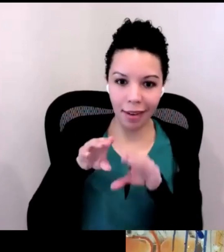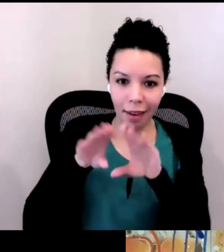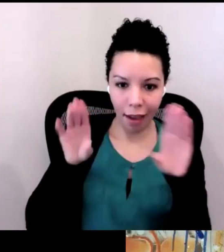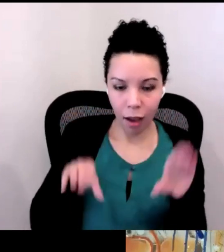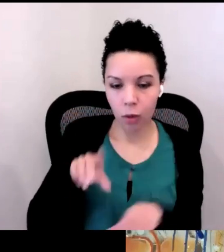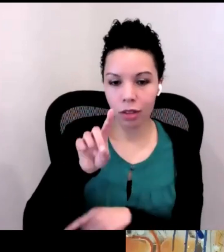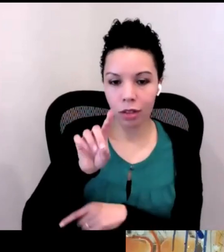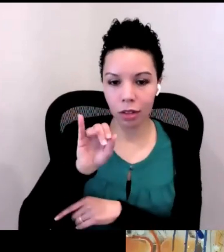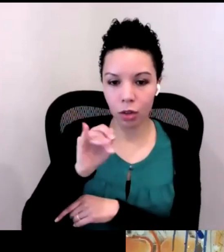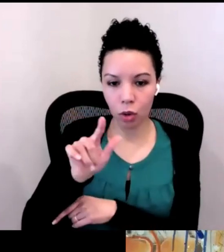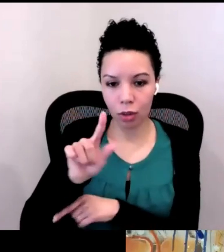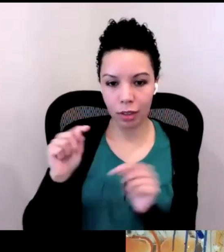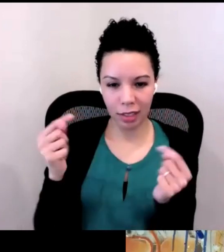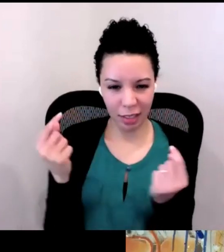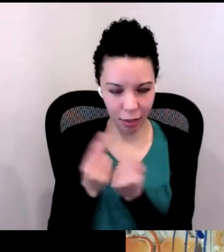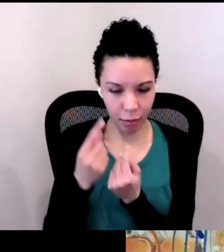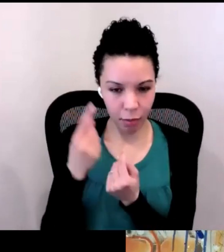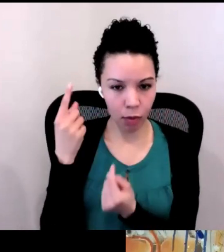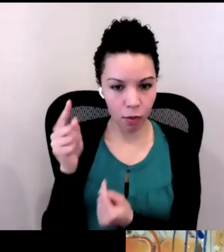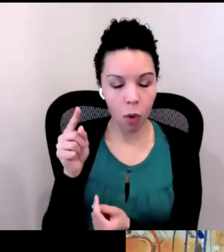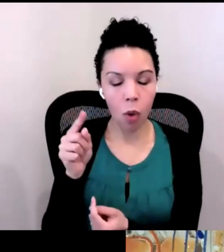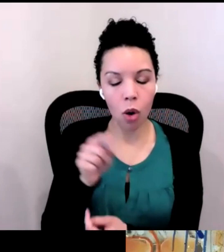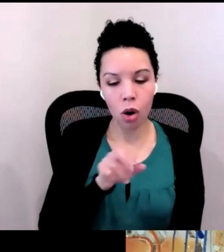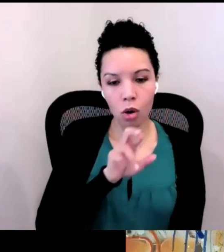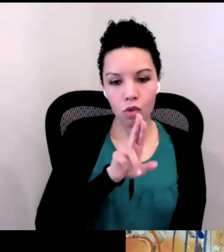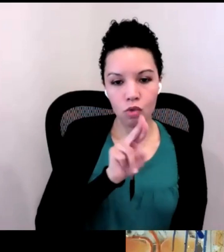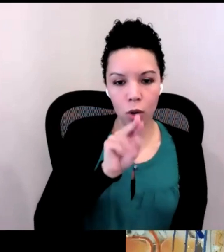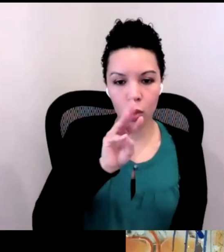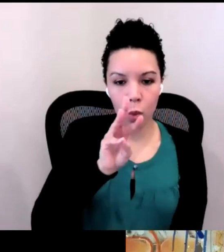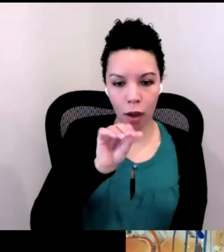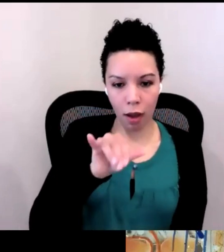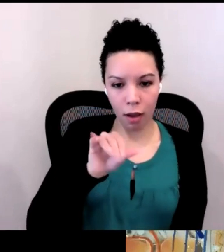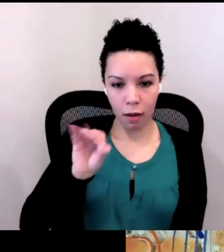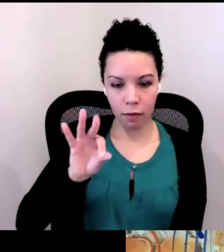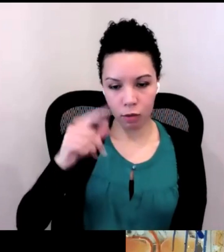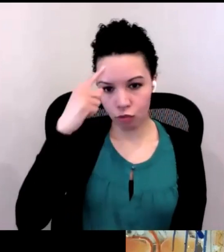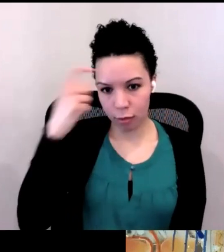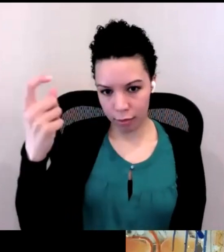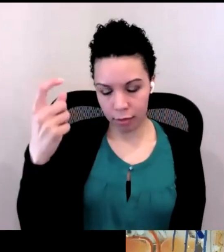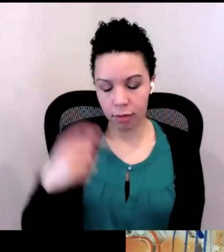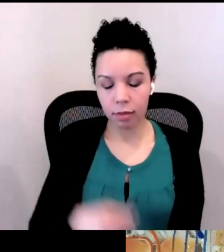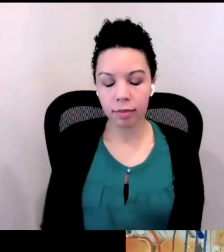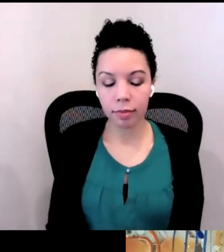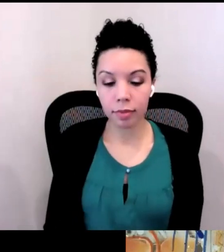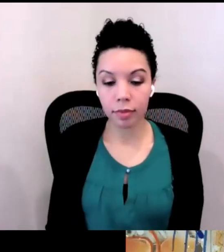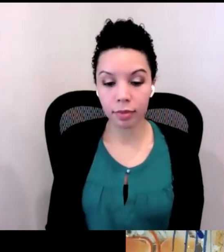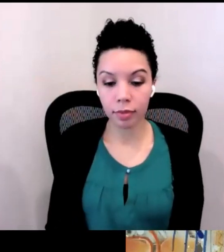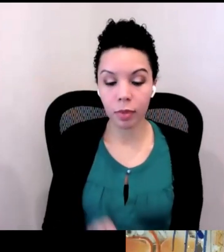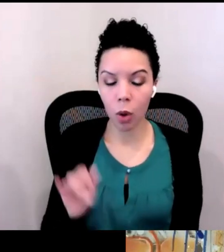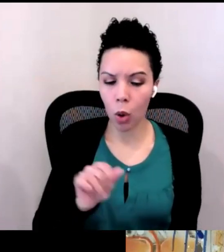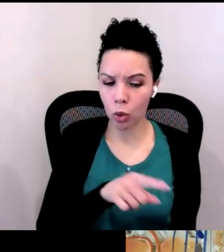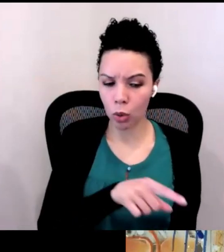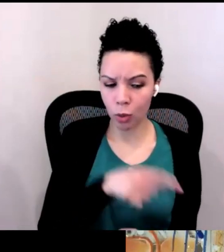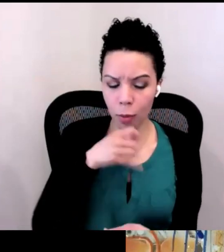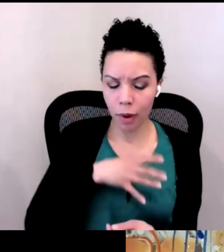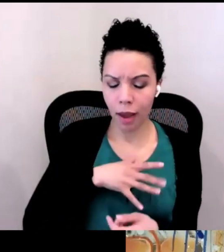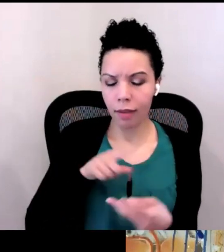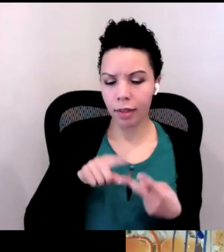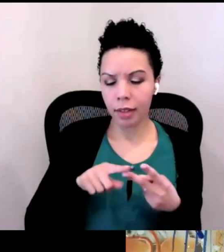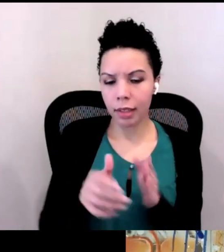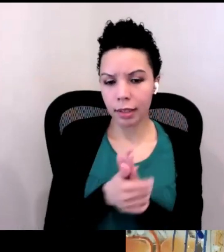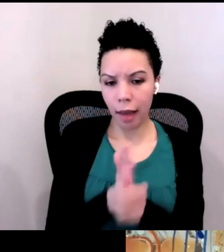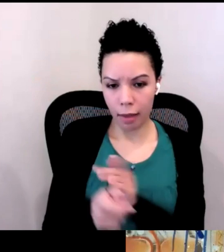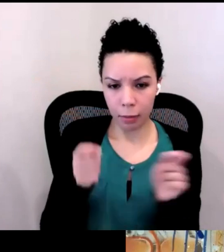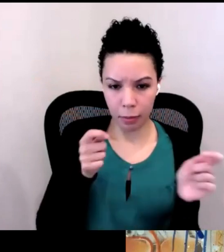team for Runway of Dreams. And additionally, she also has a talent management company called Gamut Management,